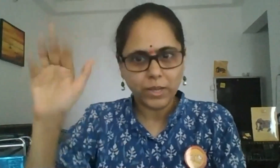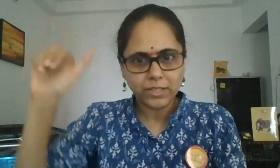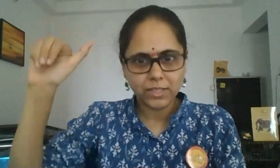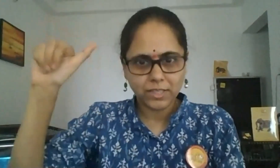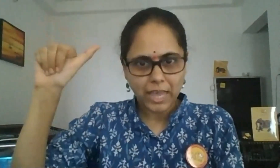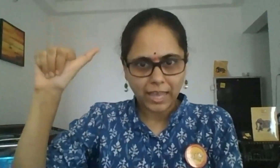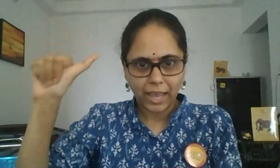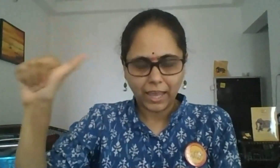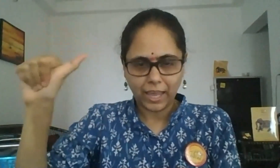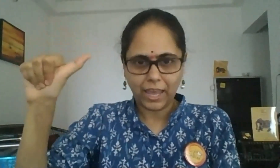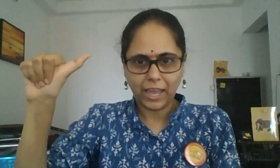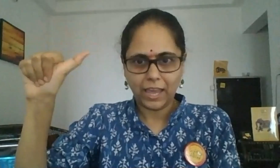once.